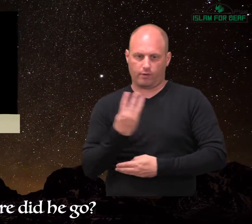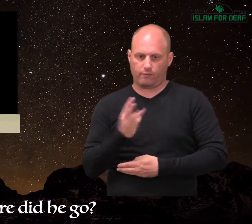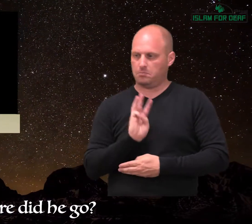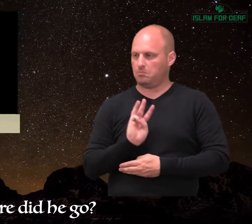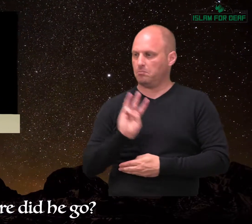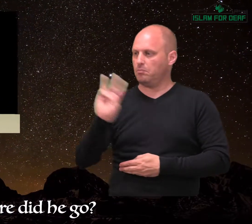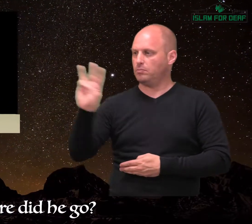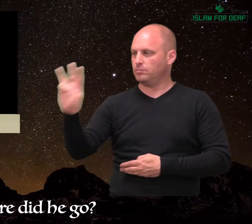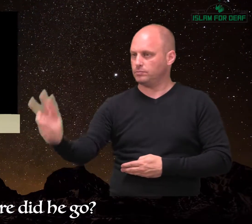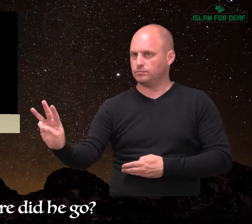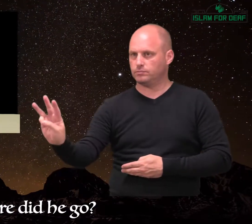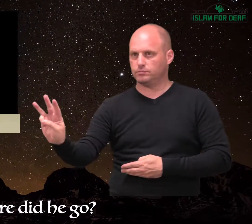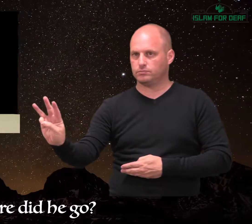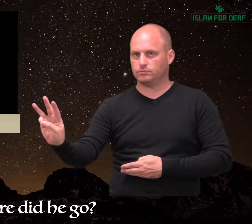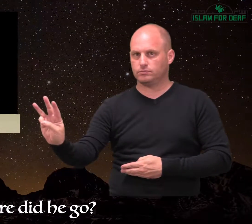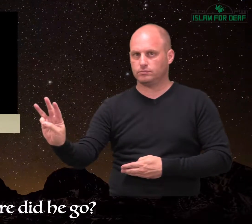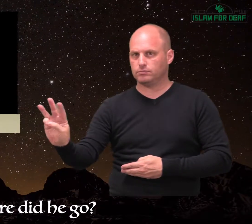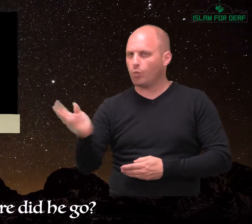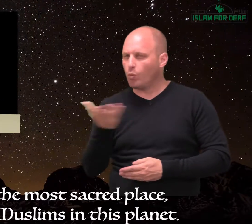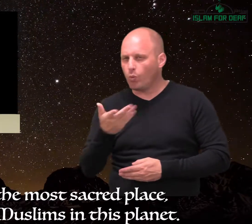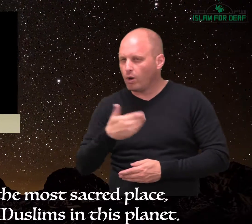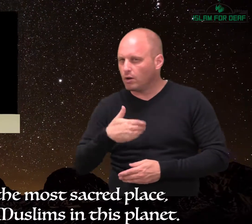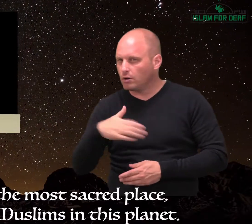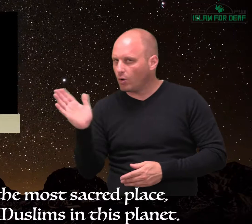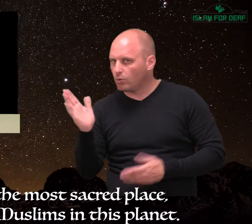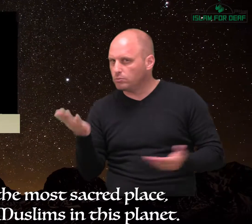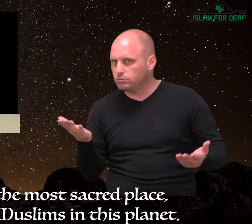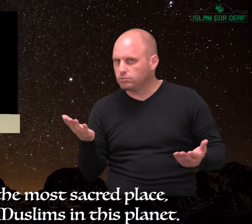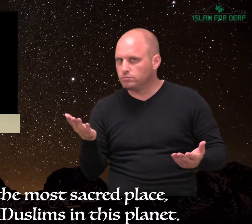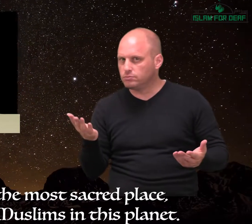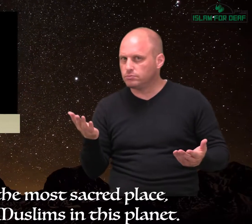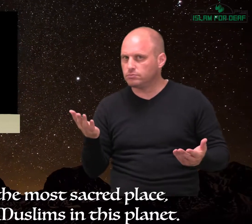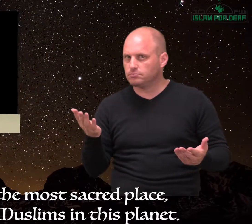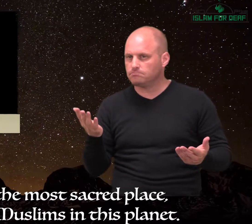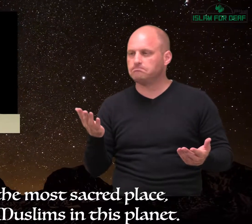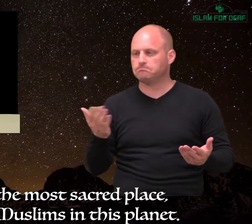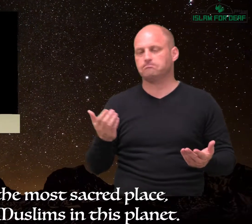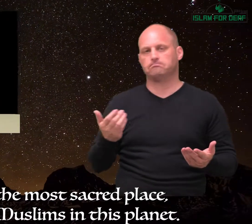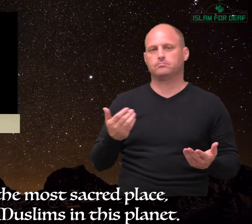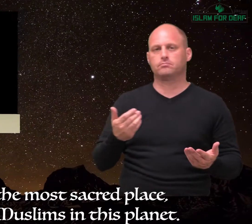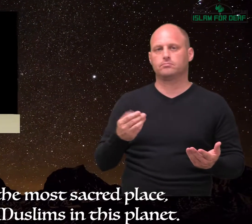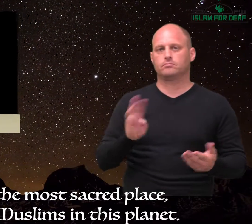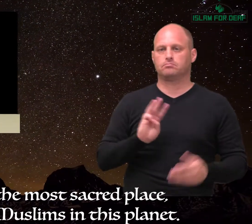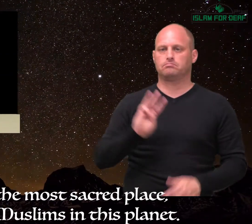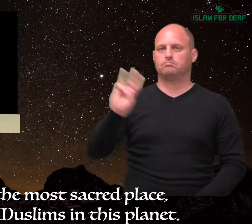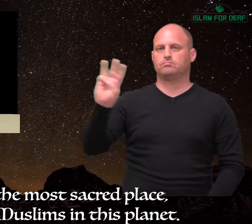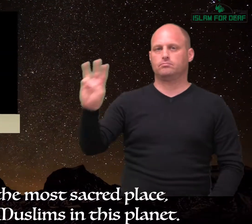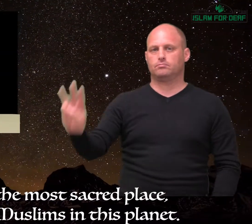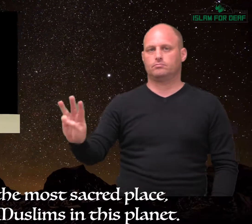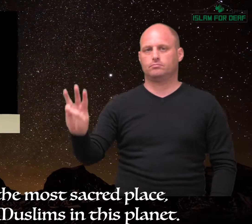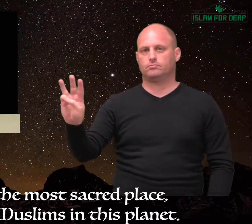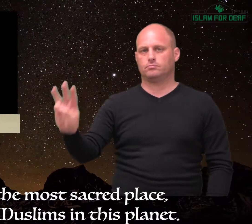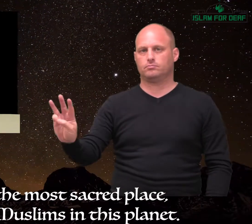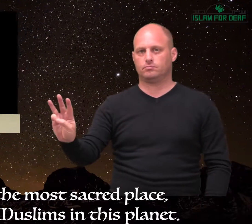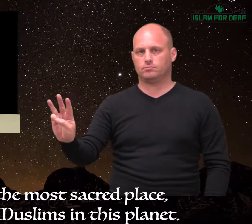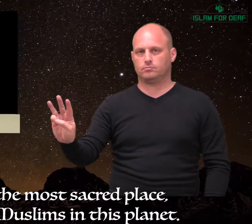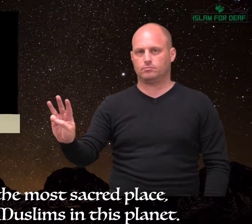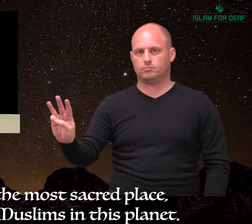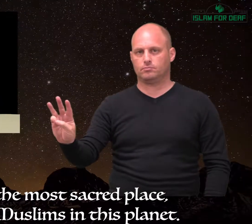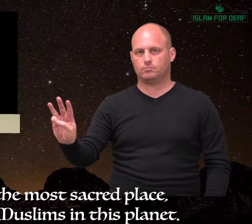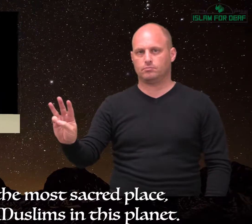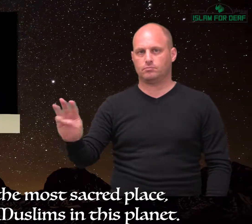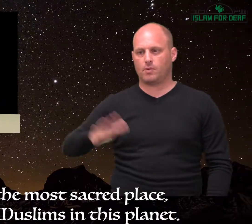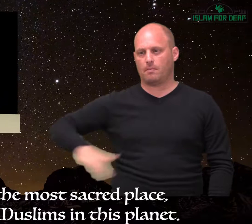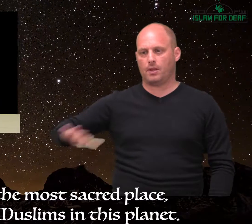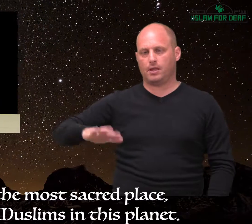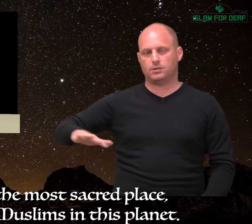And where did he go? He go, he went to the